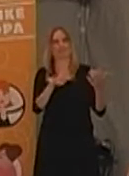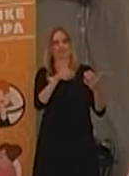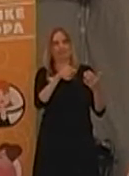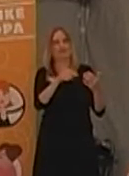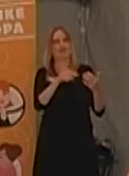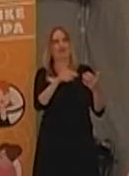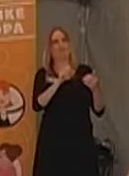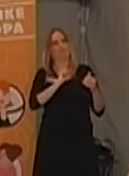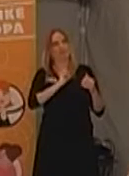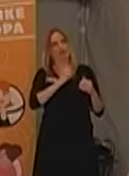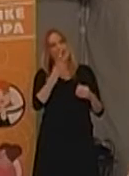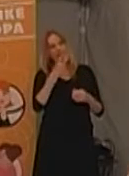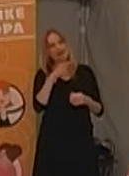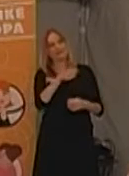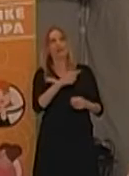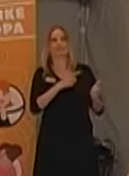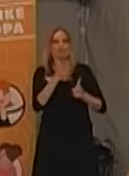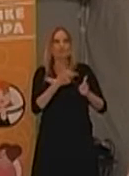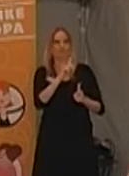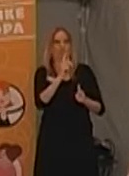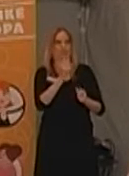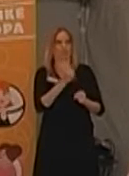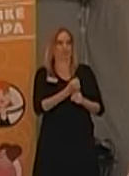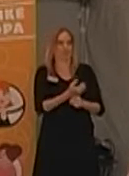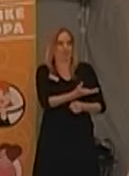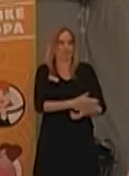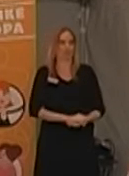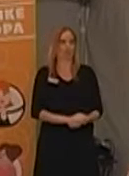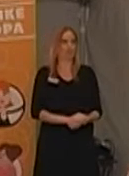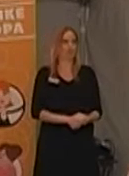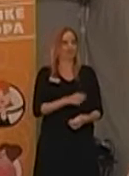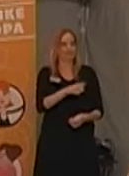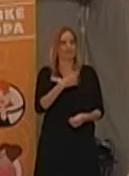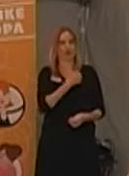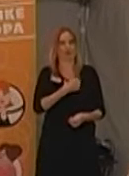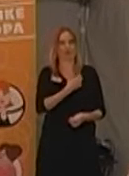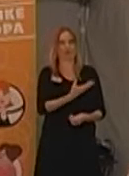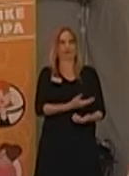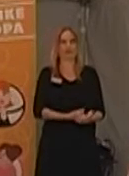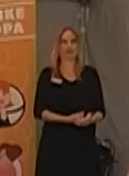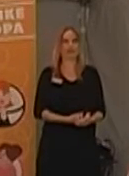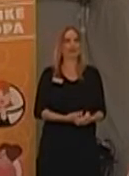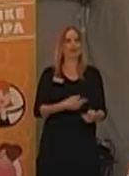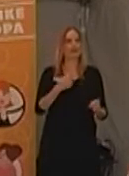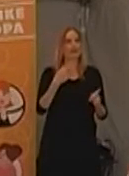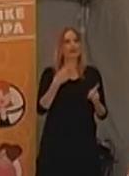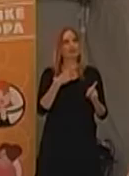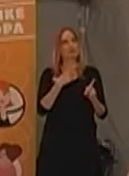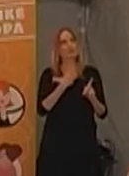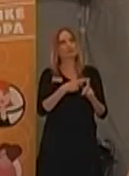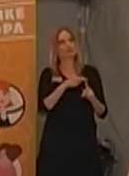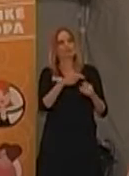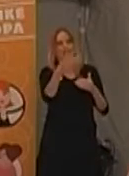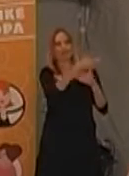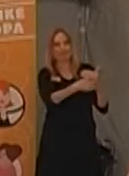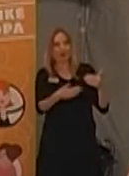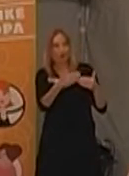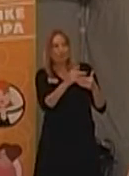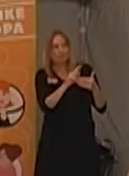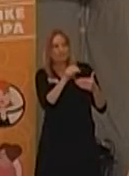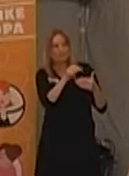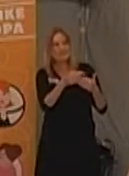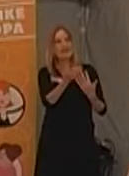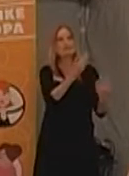on beneath that, because what is going on beneath is what is important. And again, what is going on beneath has to do with social